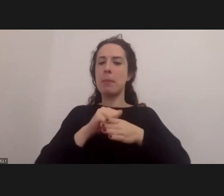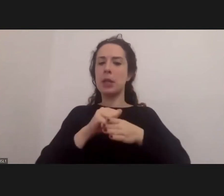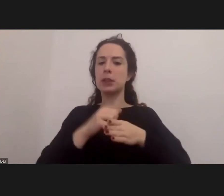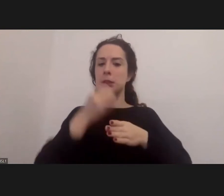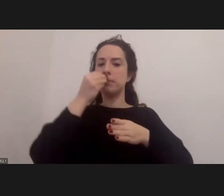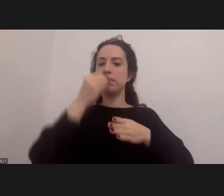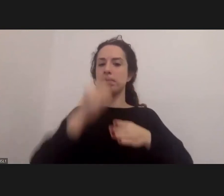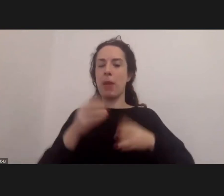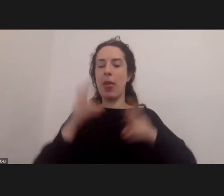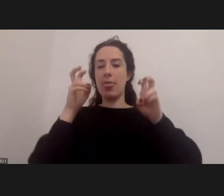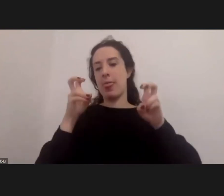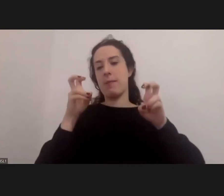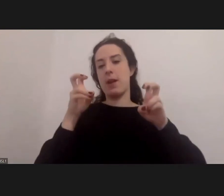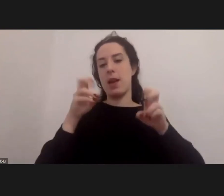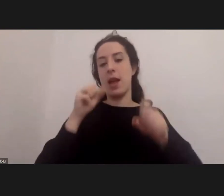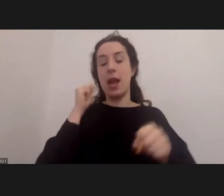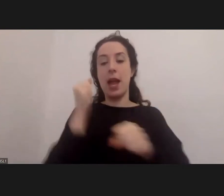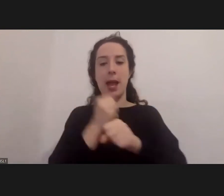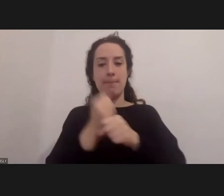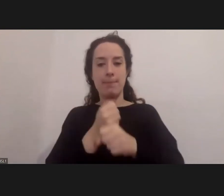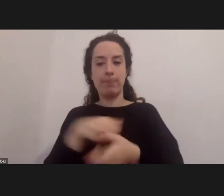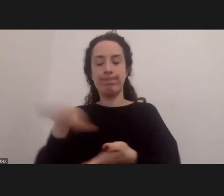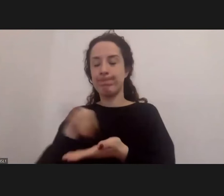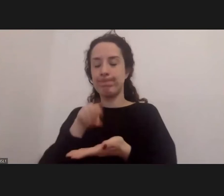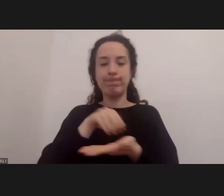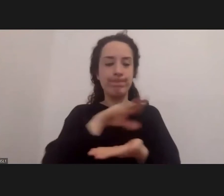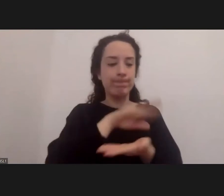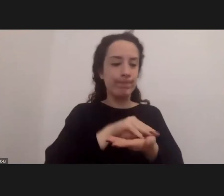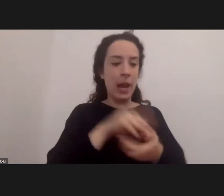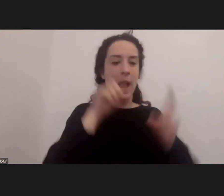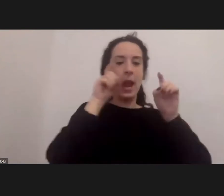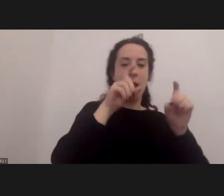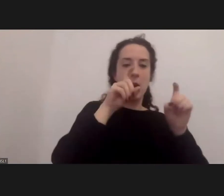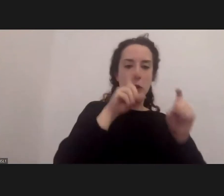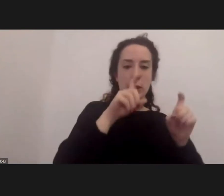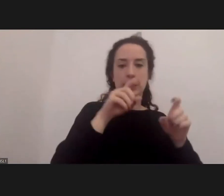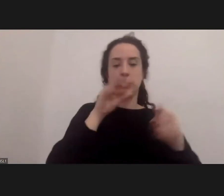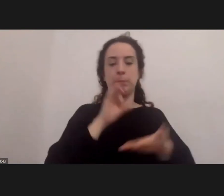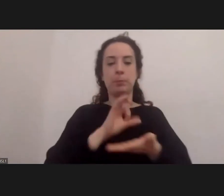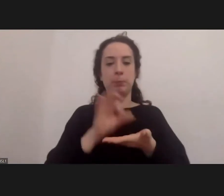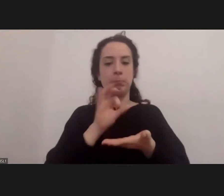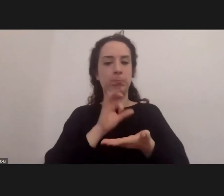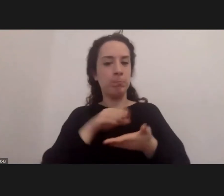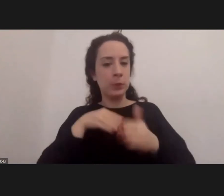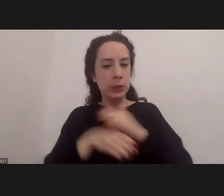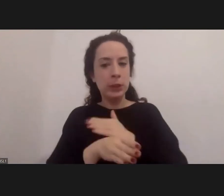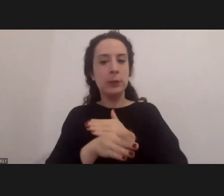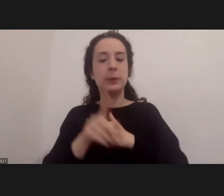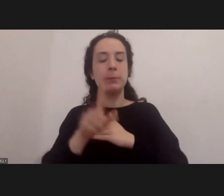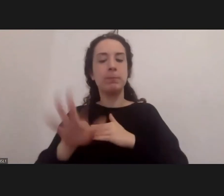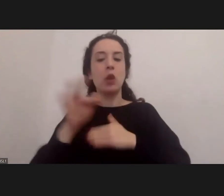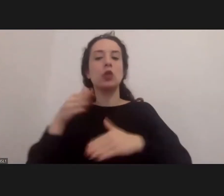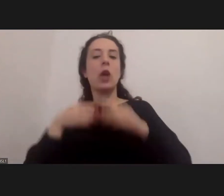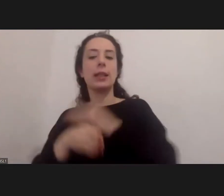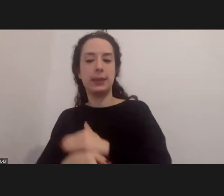employment, training, education, services, and accessibility. More